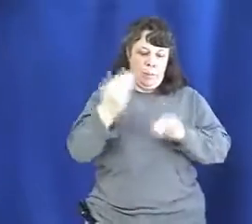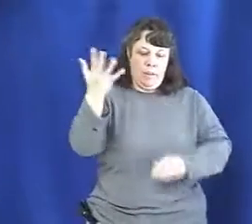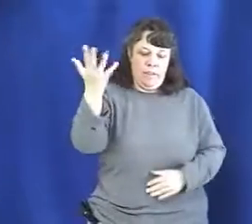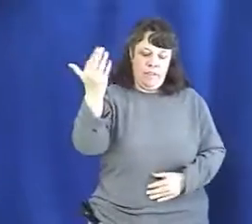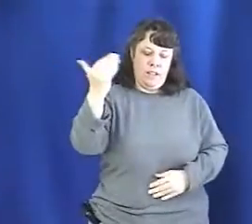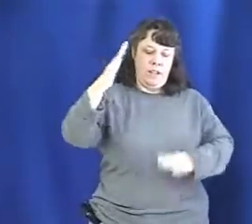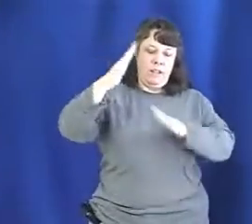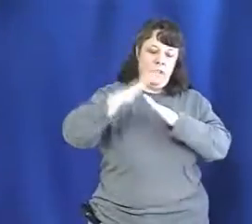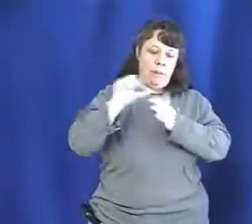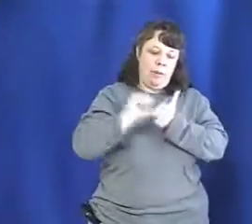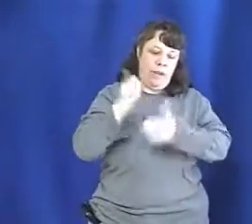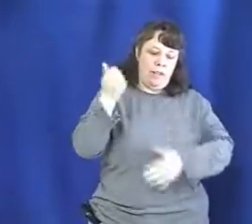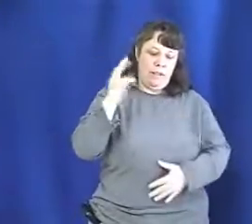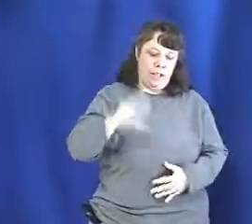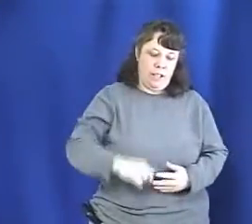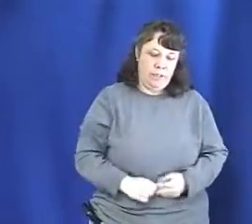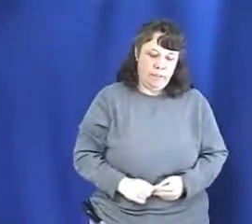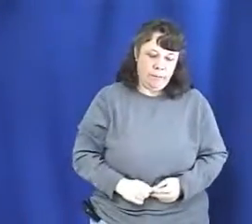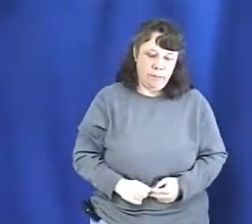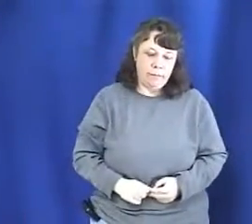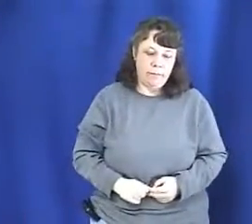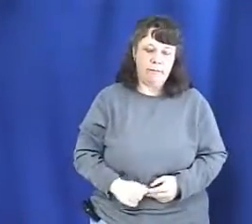Number 15, top of page 17.